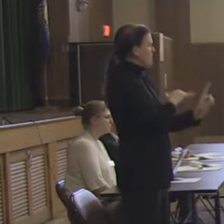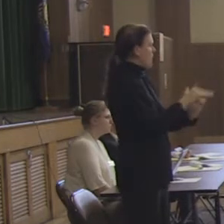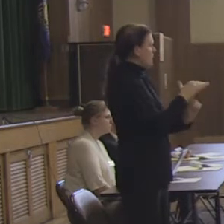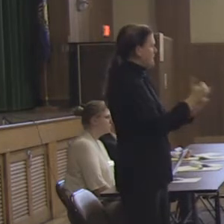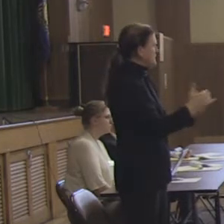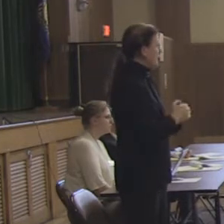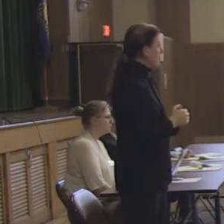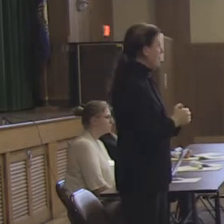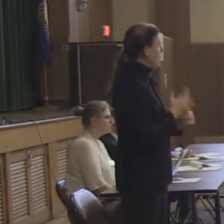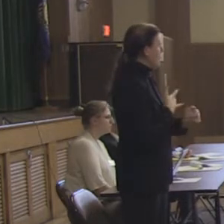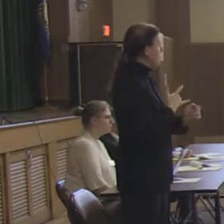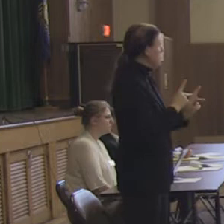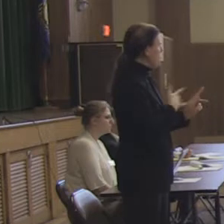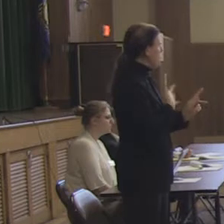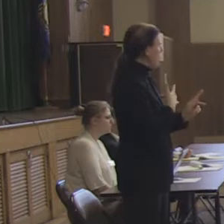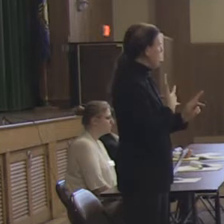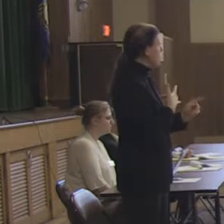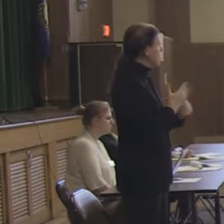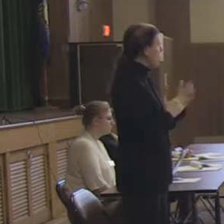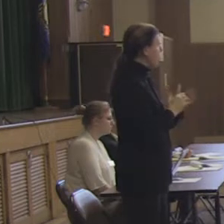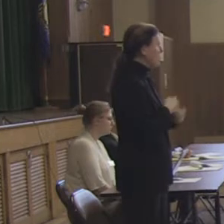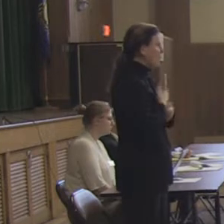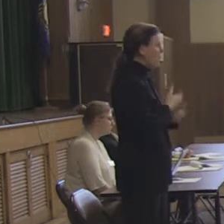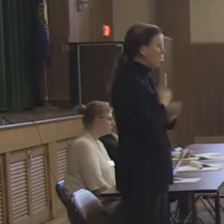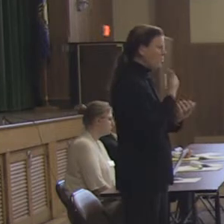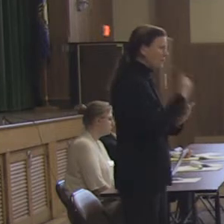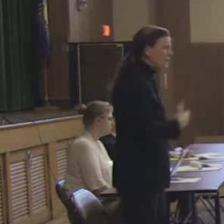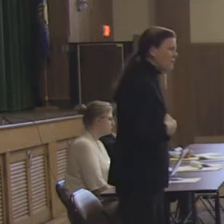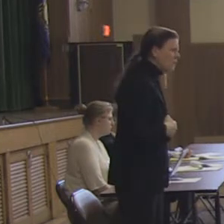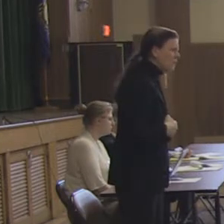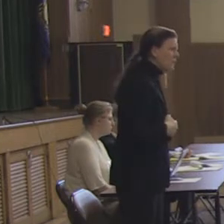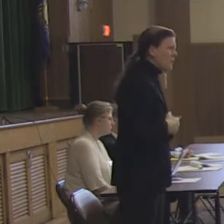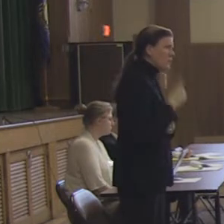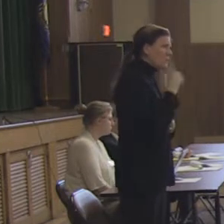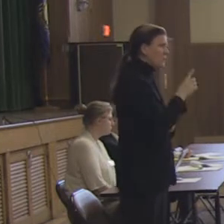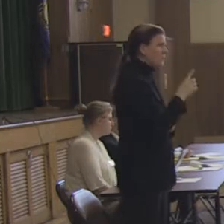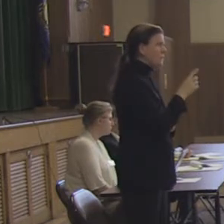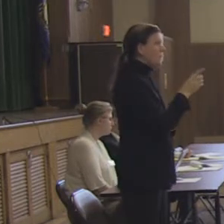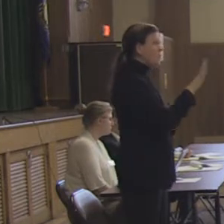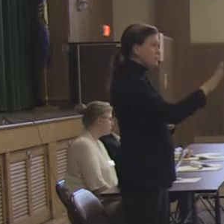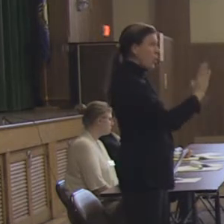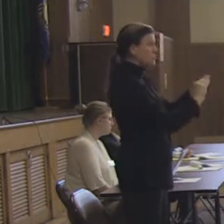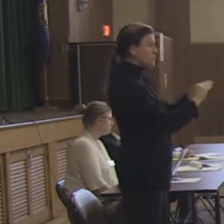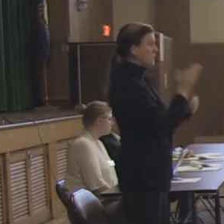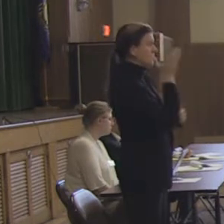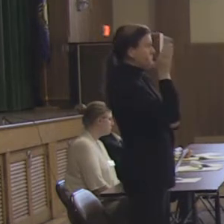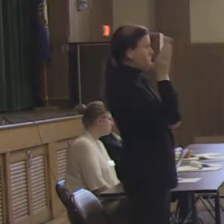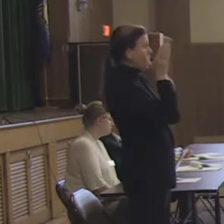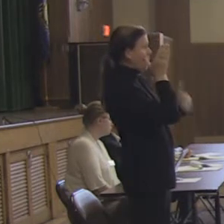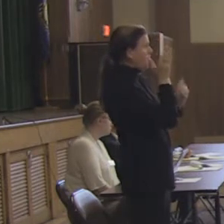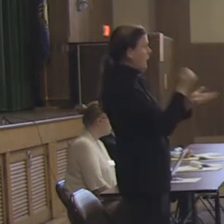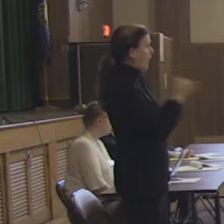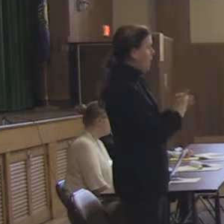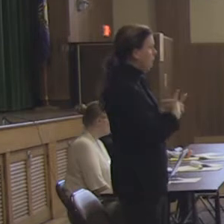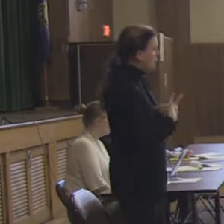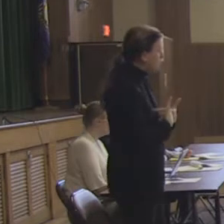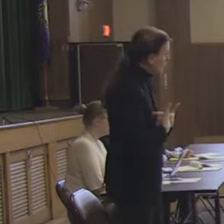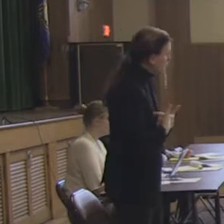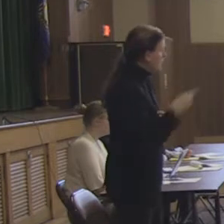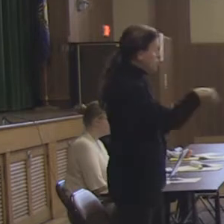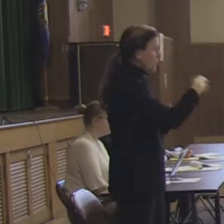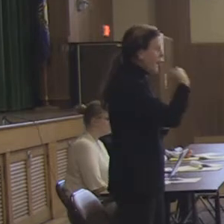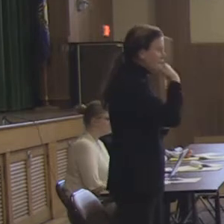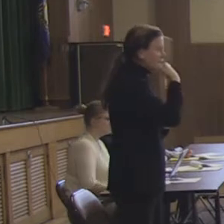and for expressing this important information. And it's helpful for me to hear from you guys, from the experts, from you all,